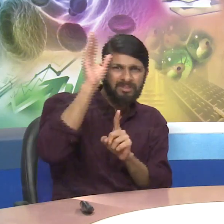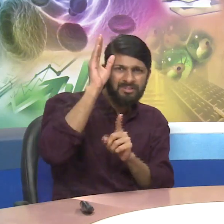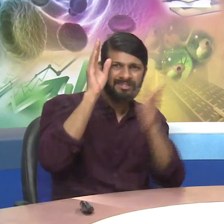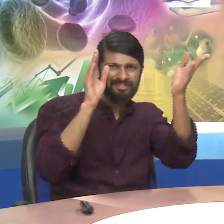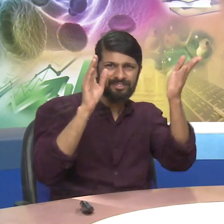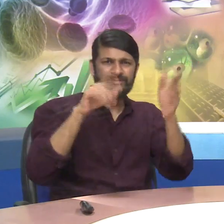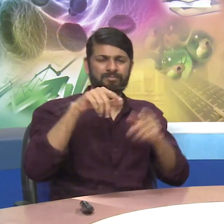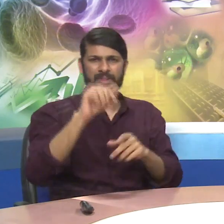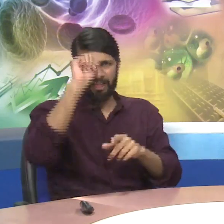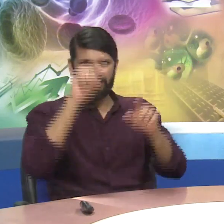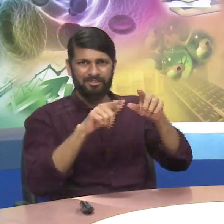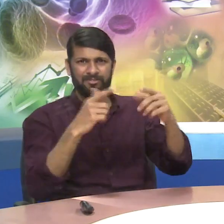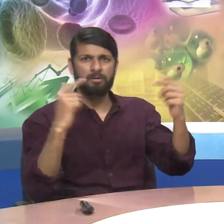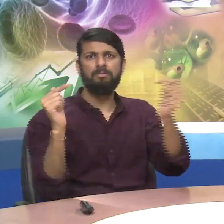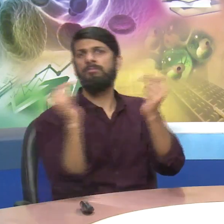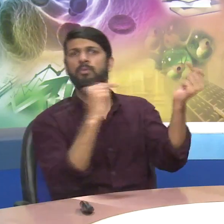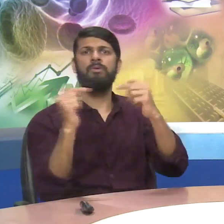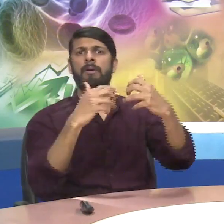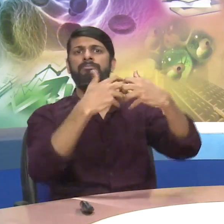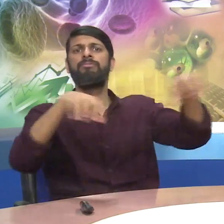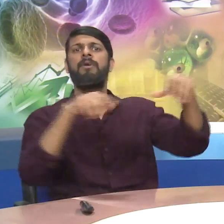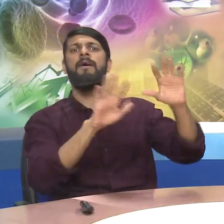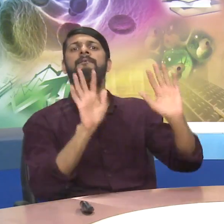partition of the country,